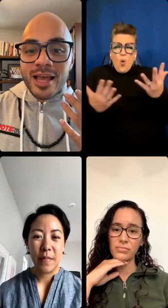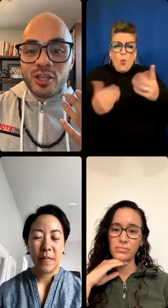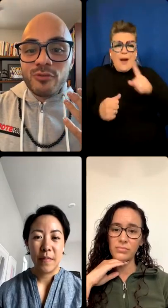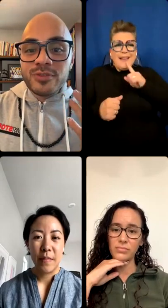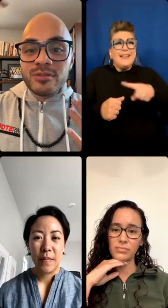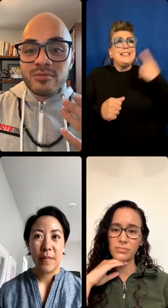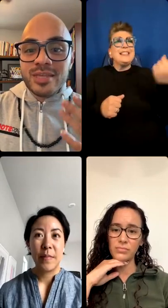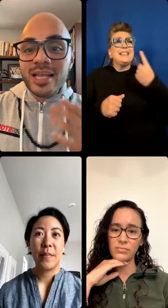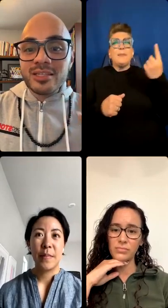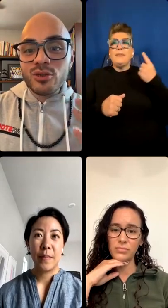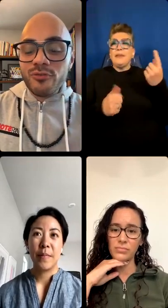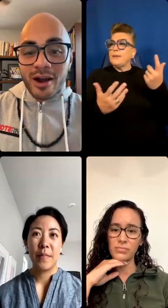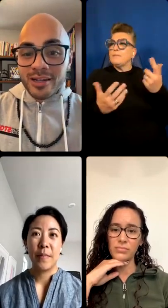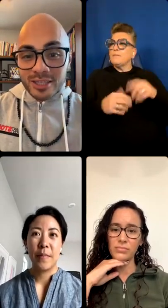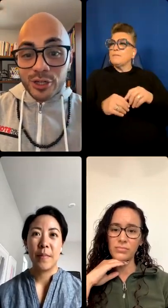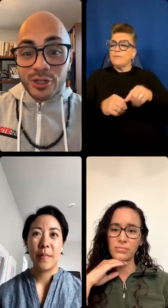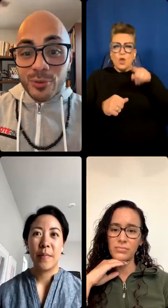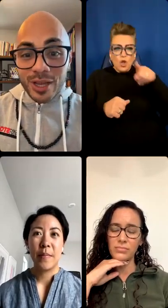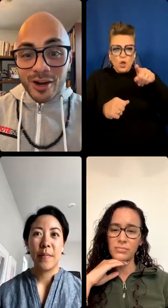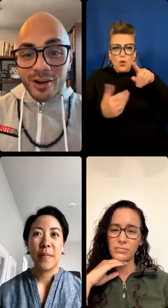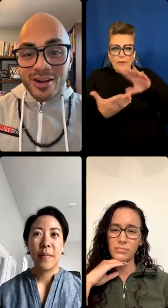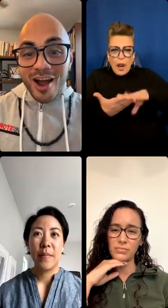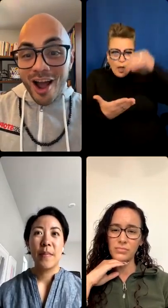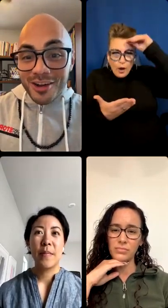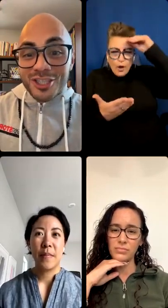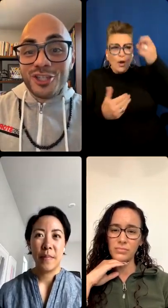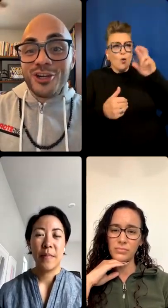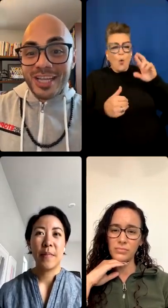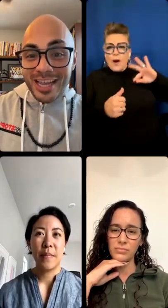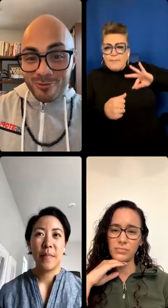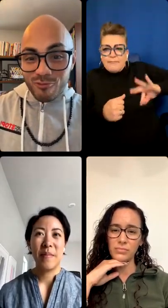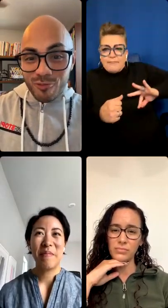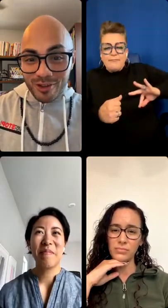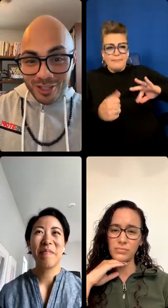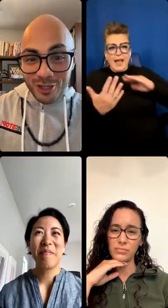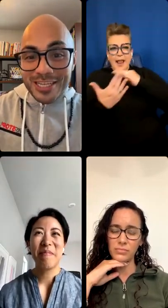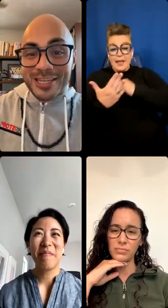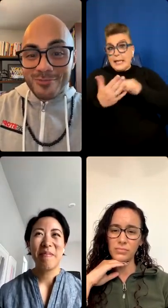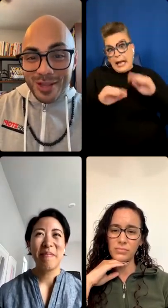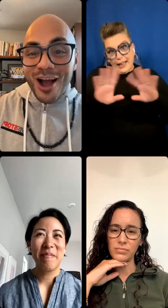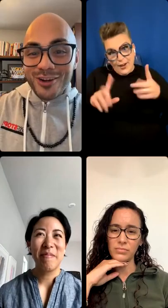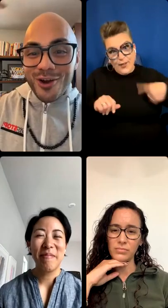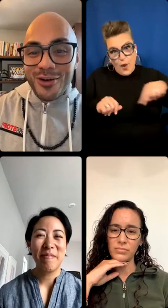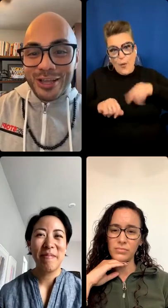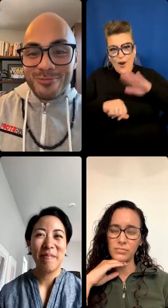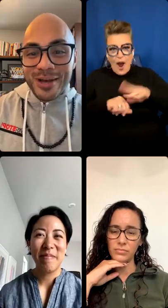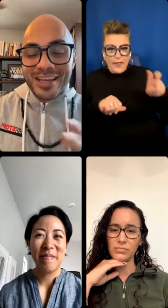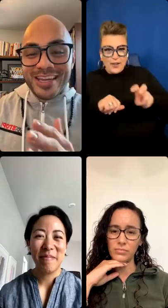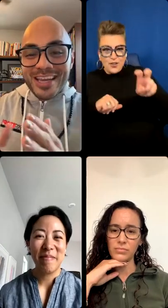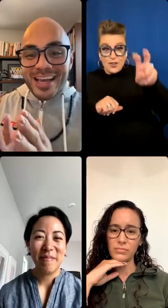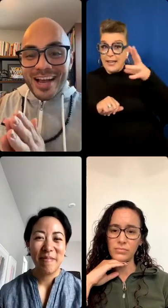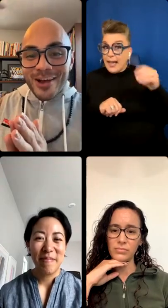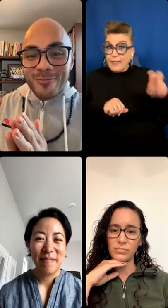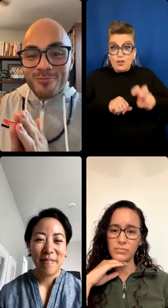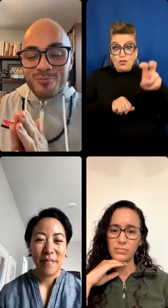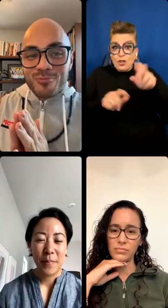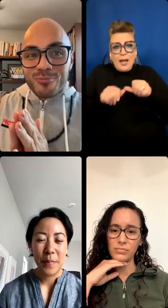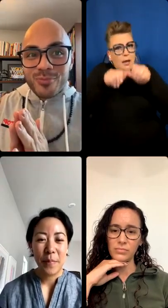something that you've taken so far? Because clearly we are on a journey and the journey is going to be ongoing, but